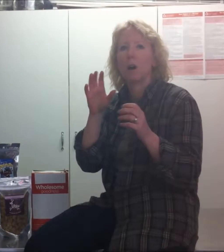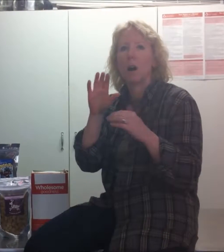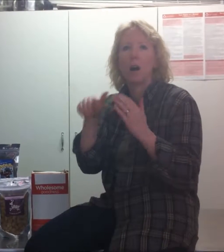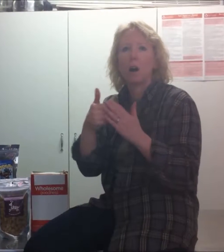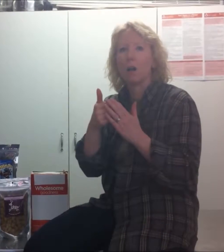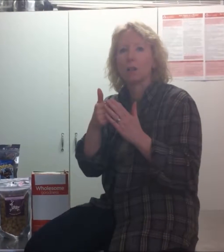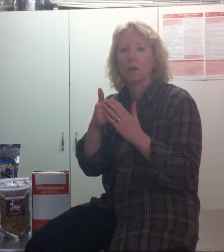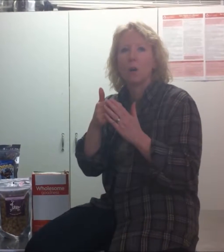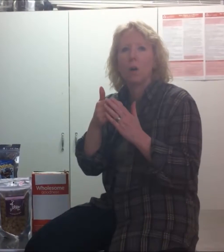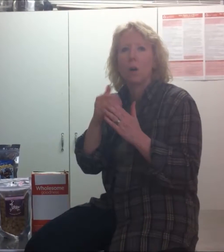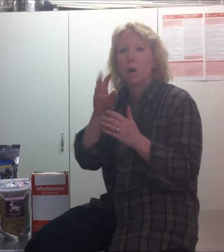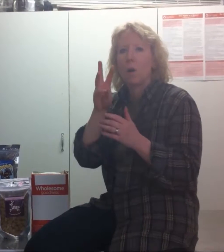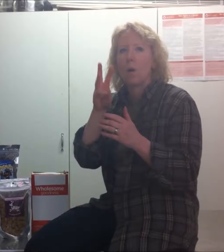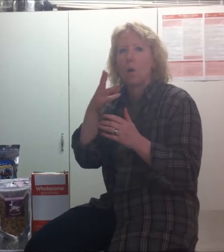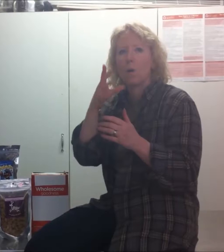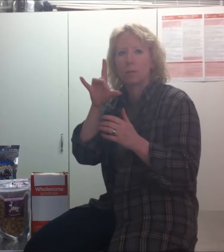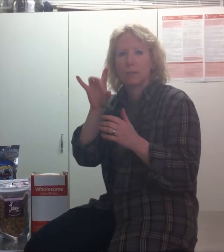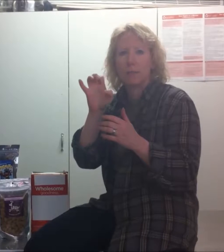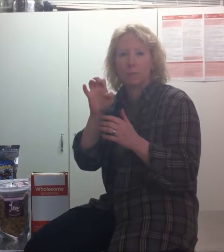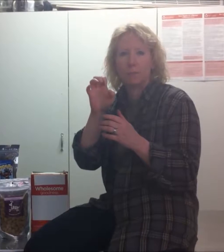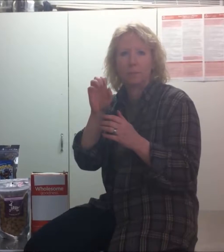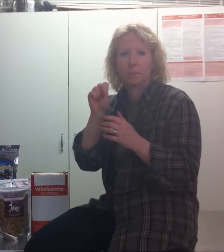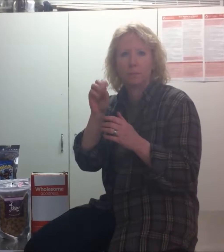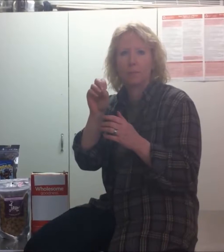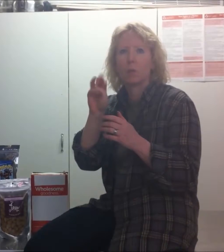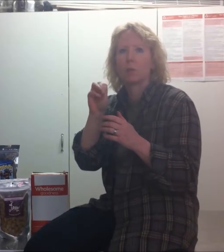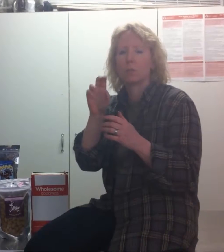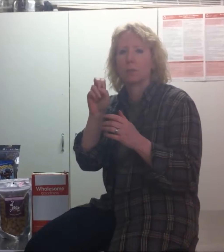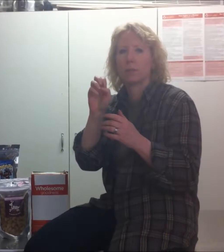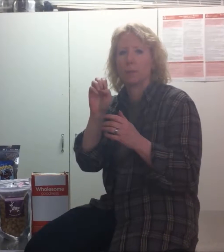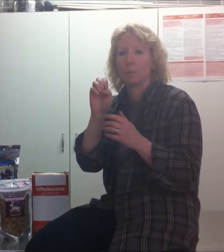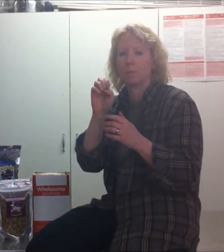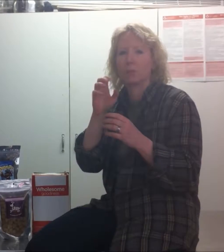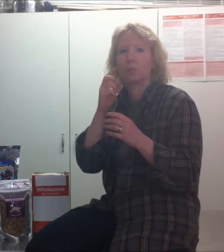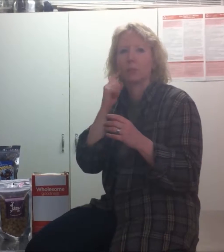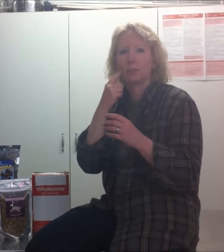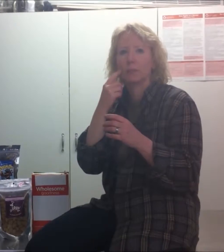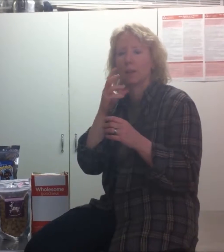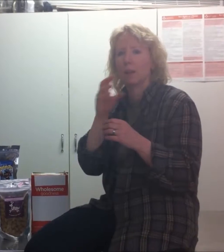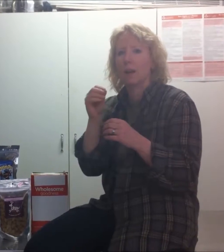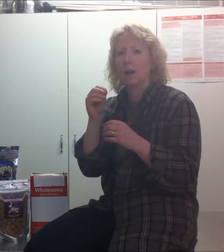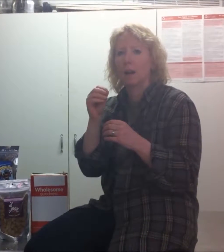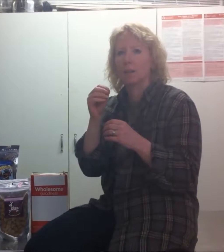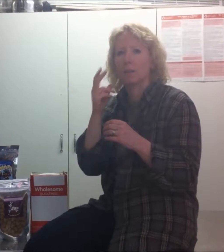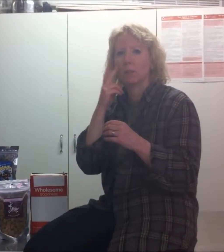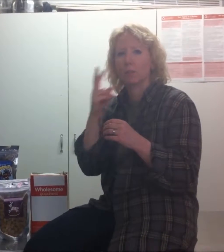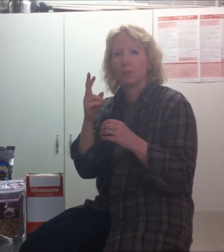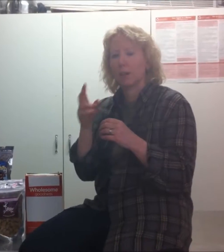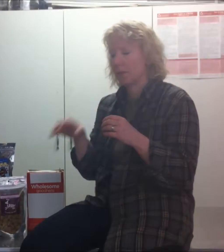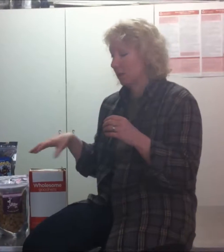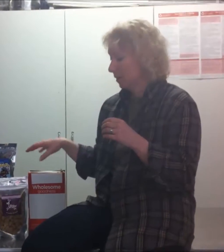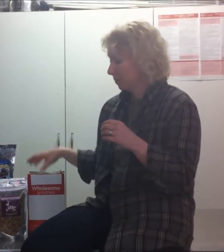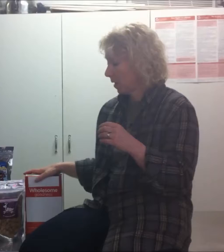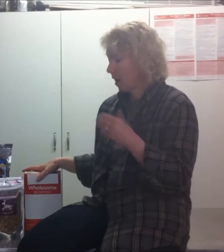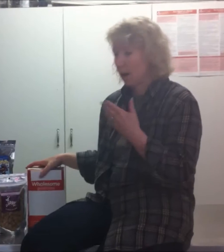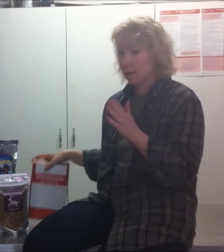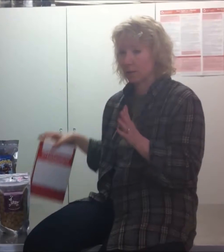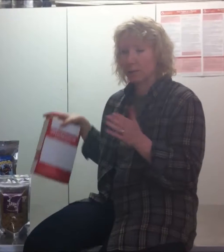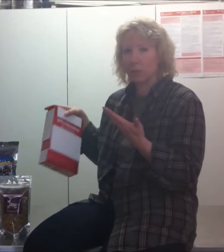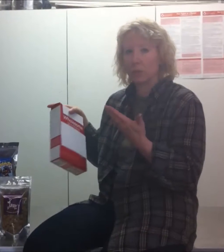all wholesome, wholesome treats. And if you look on the box here